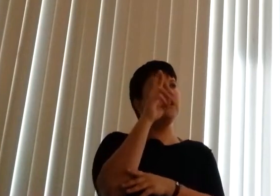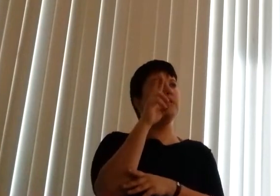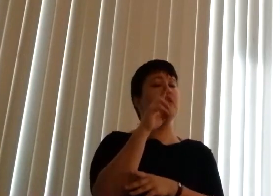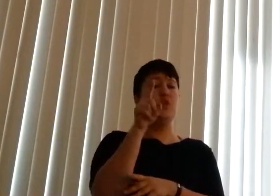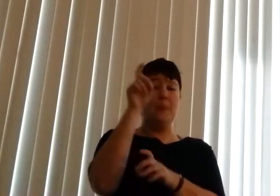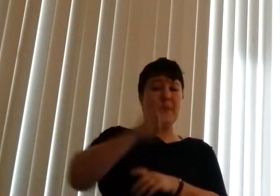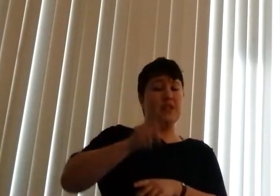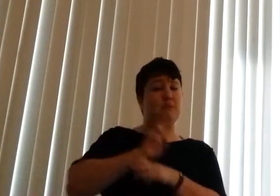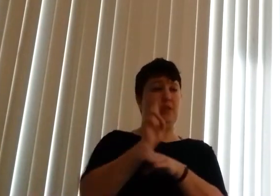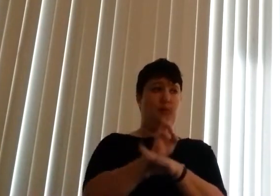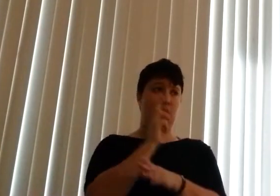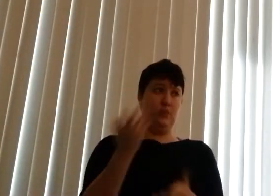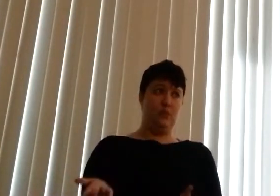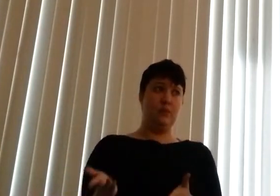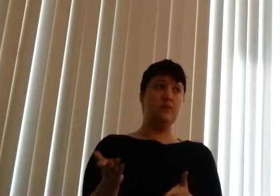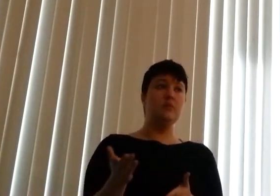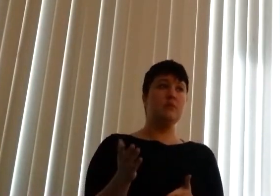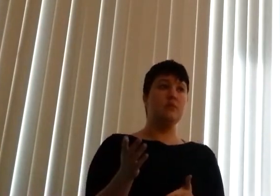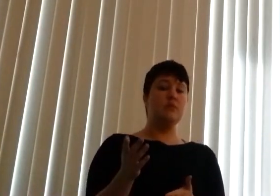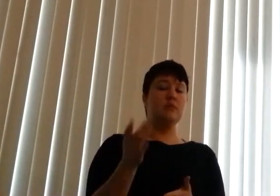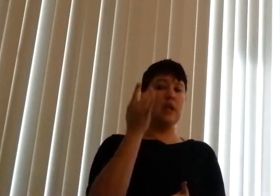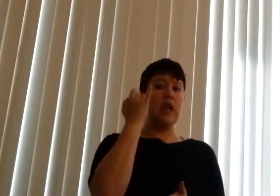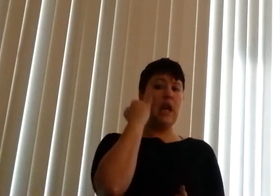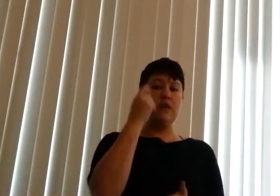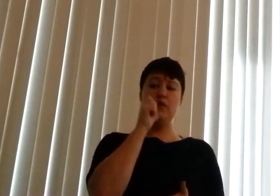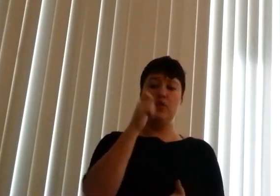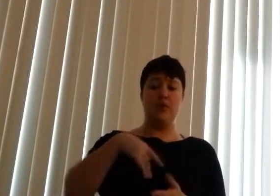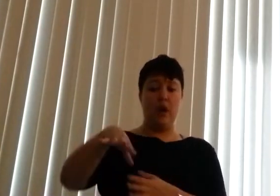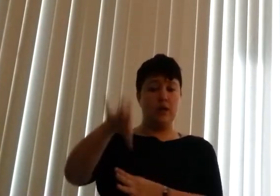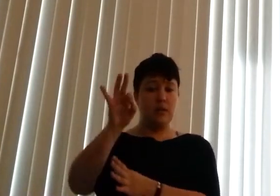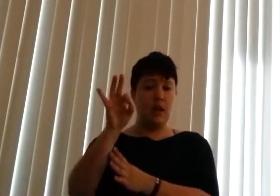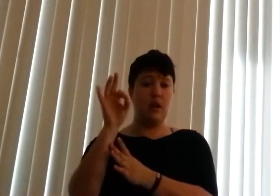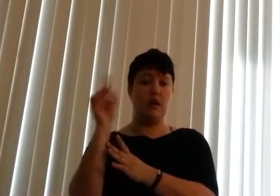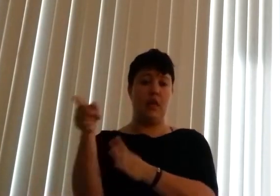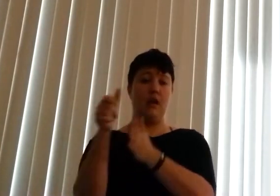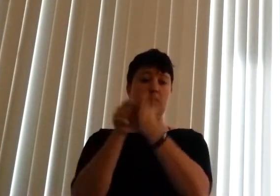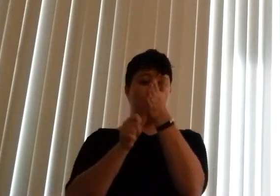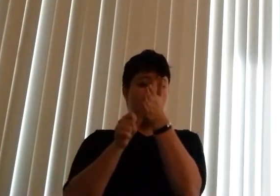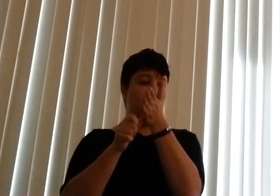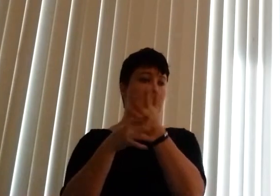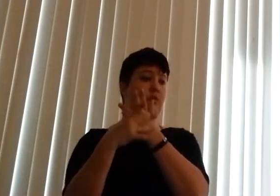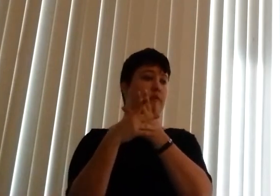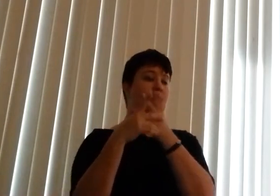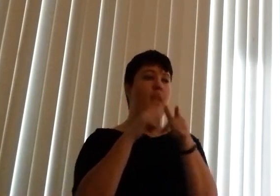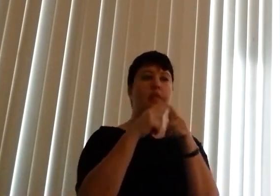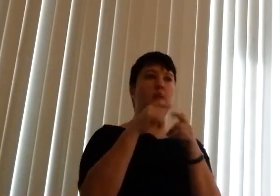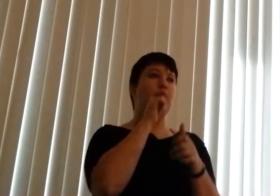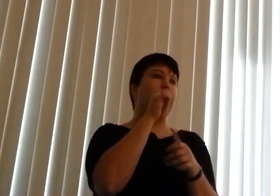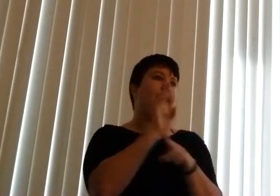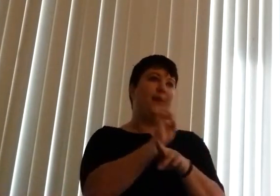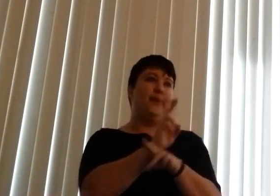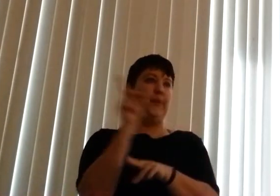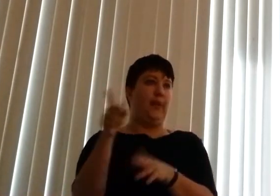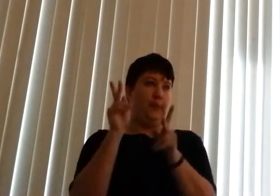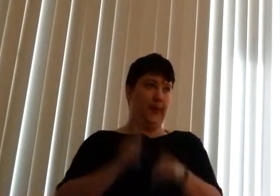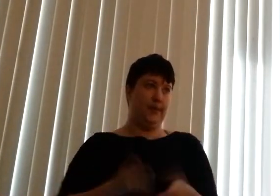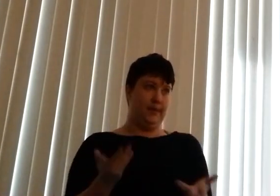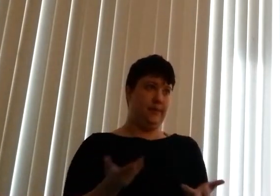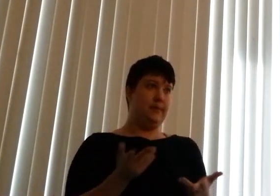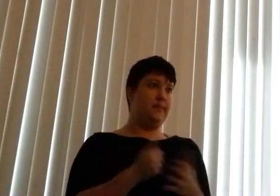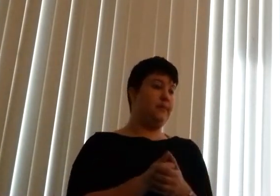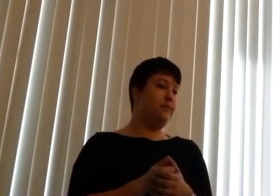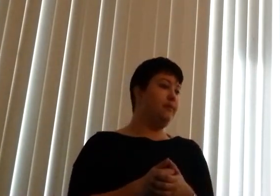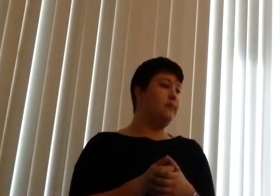used. And in not selecting someone for treatment, we wouldn't be using that